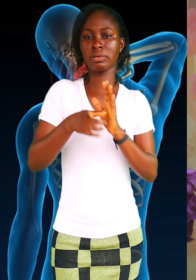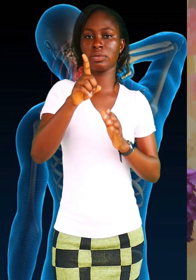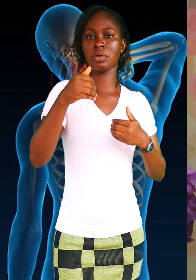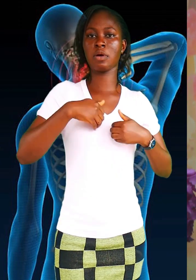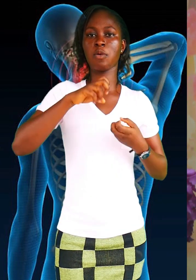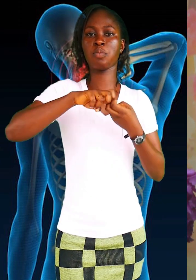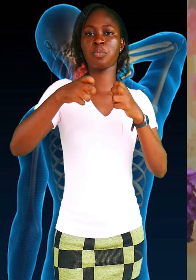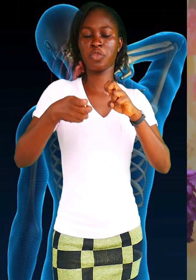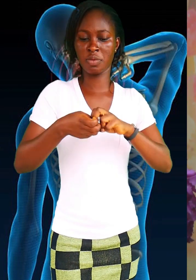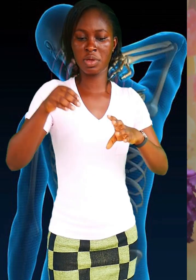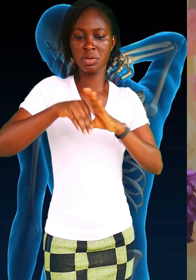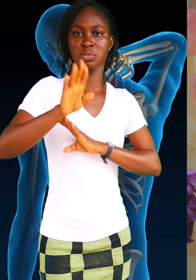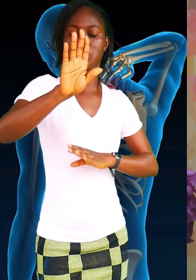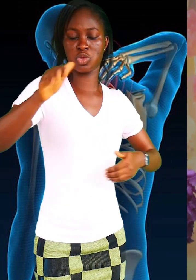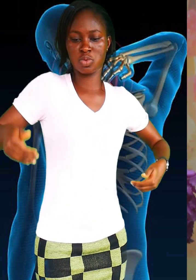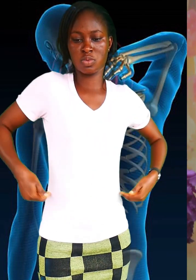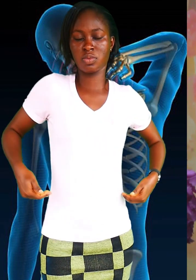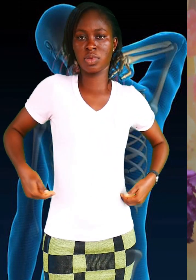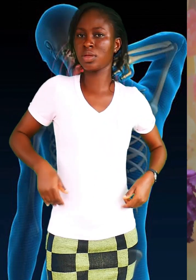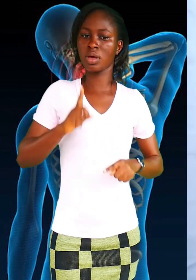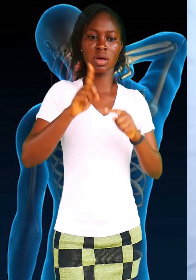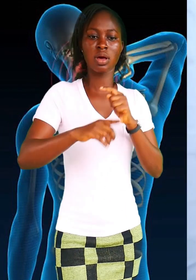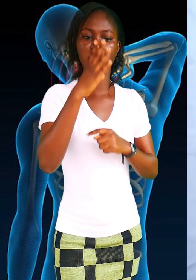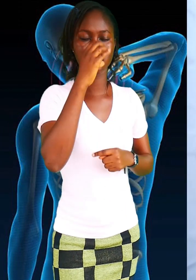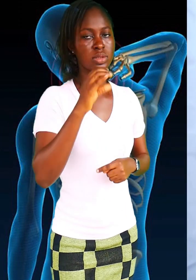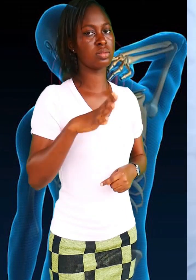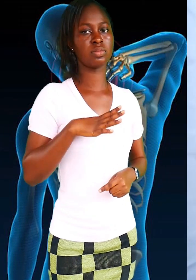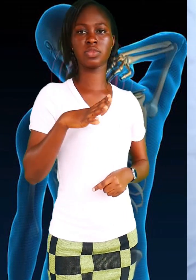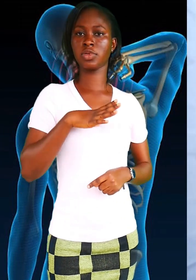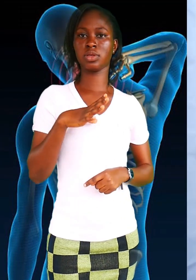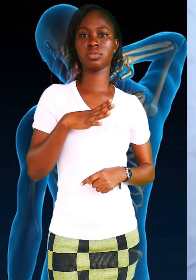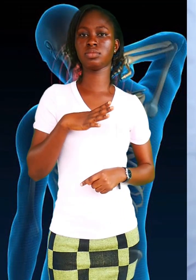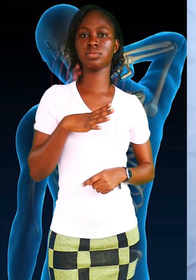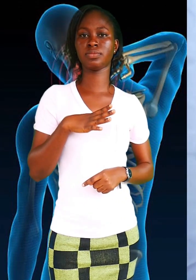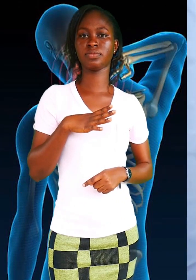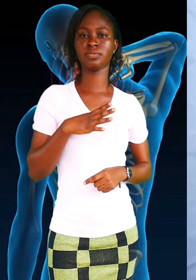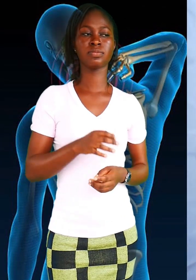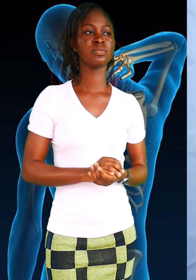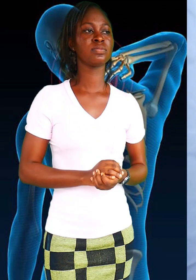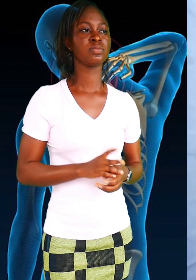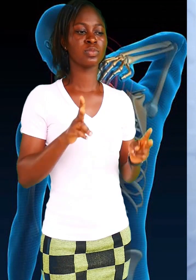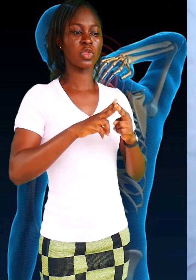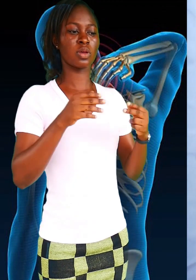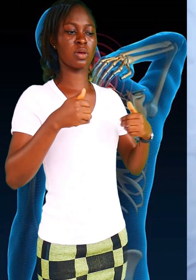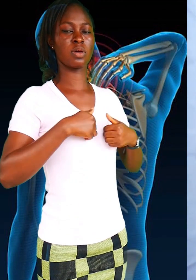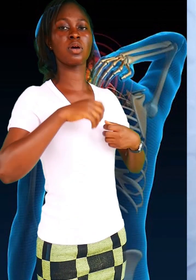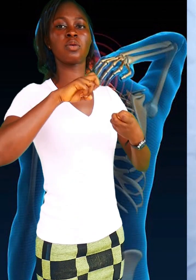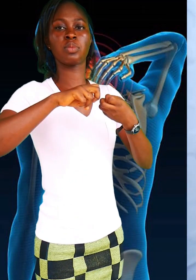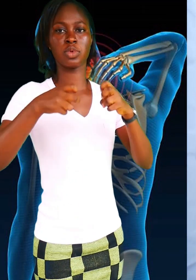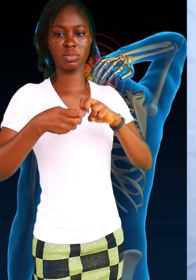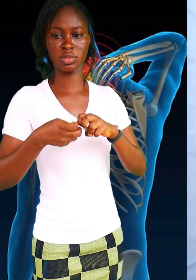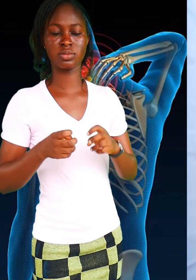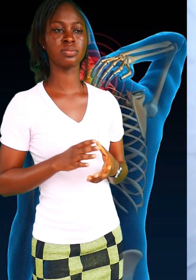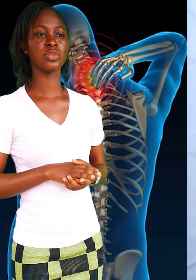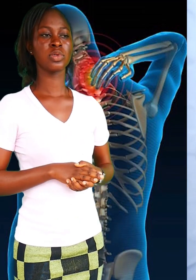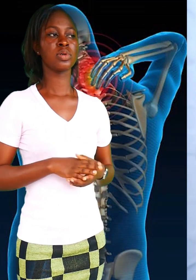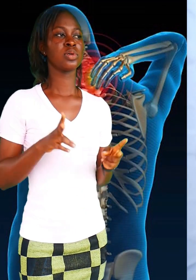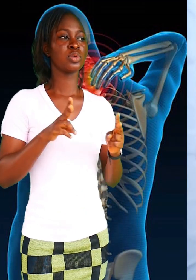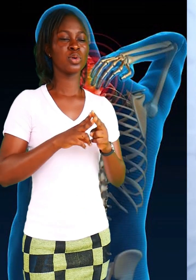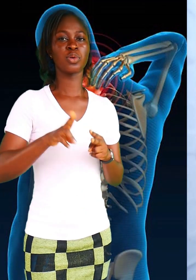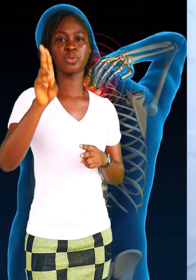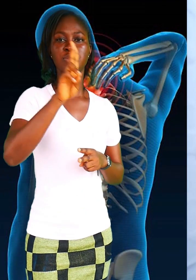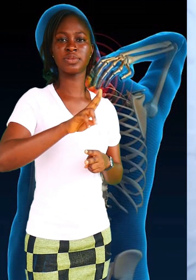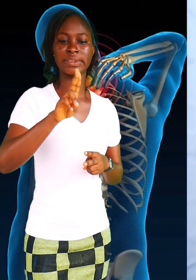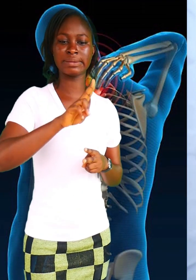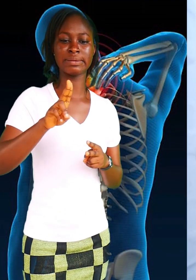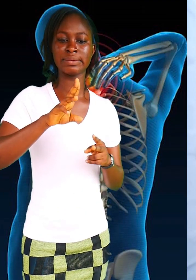won't you mean na ye. Said the American, Nina Ho, Ubin Yahoo, and he young fast up when ye near quire, the